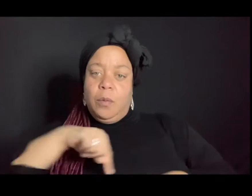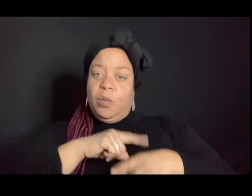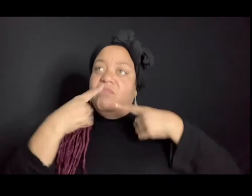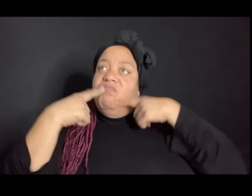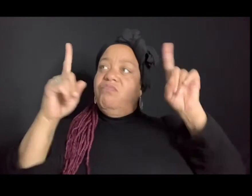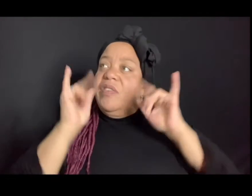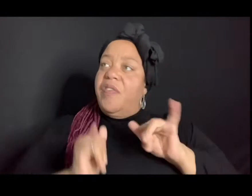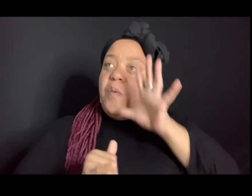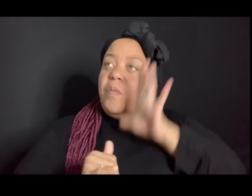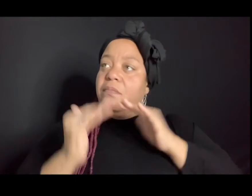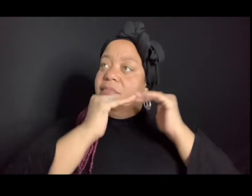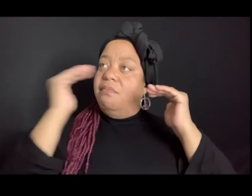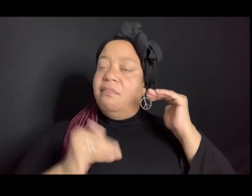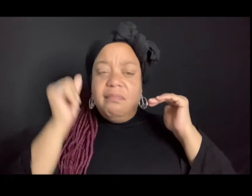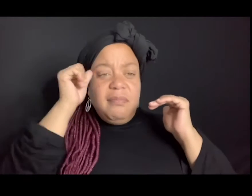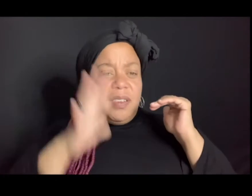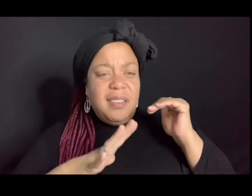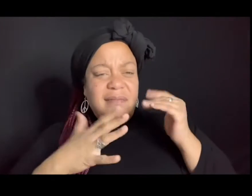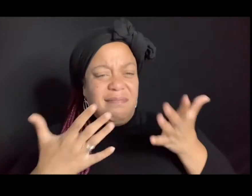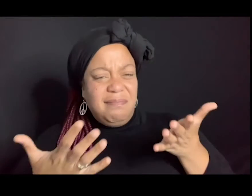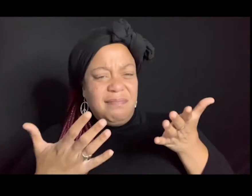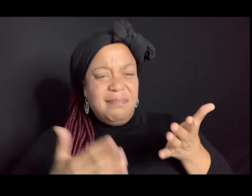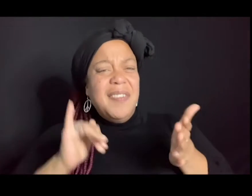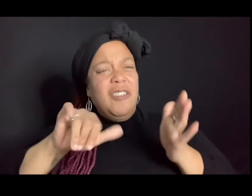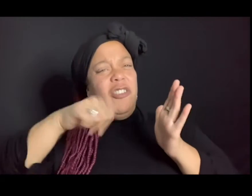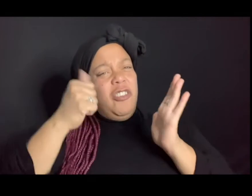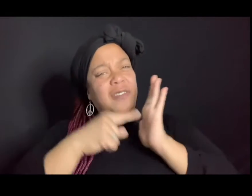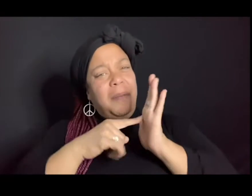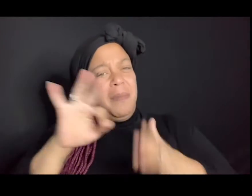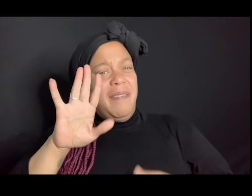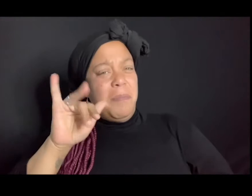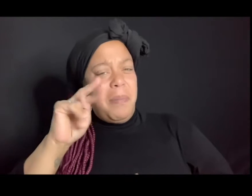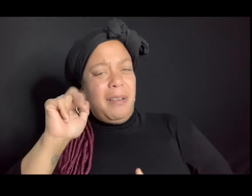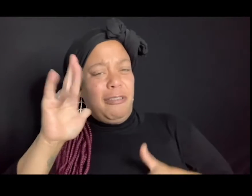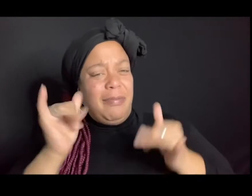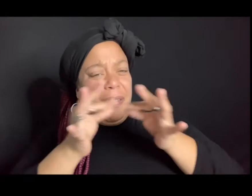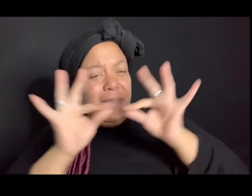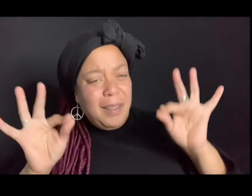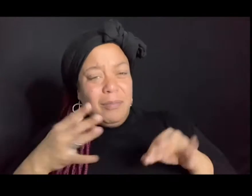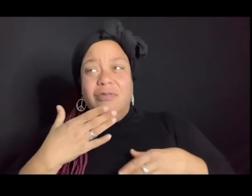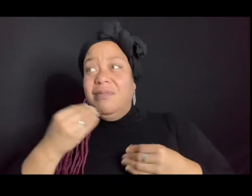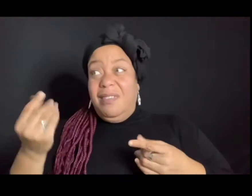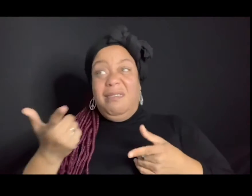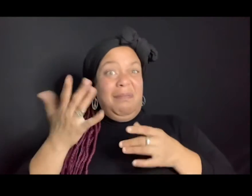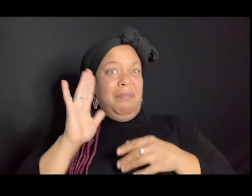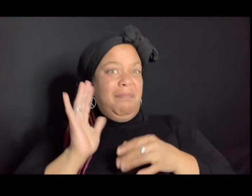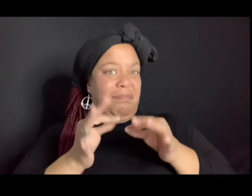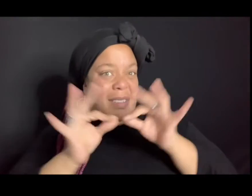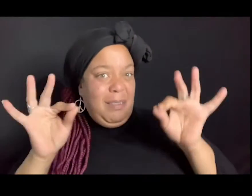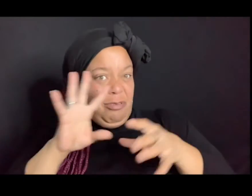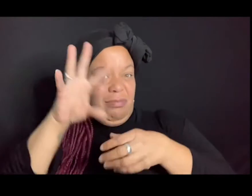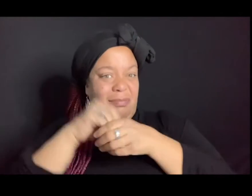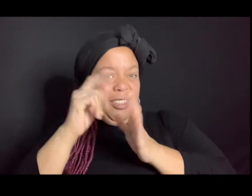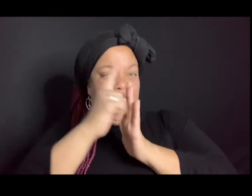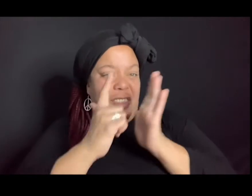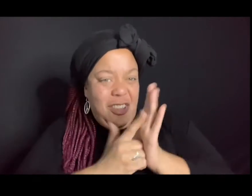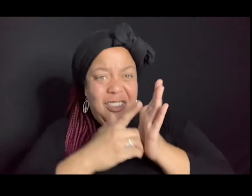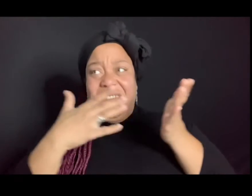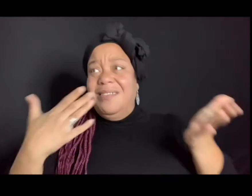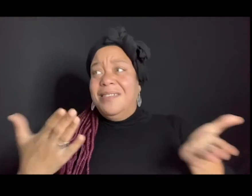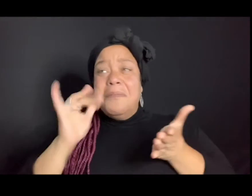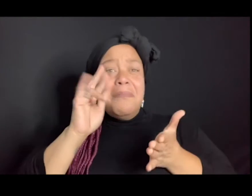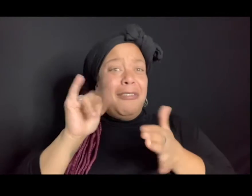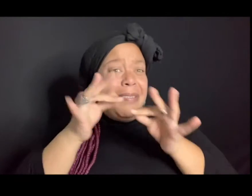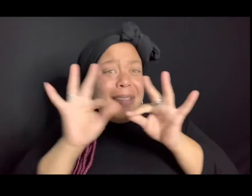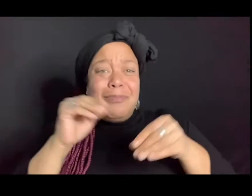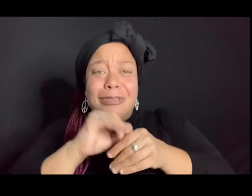men. So that's another example of that binary language, but also laws are binary. Laws use binary language. Insurance companies use that